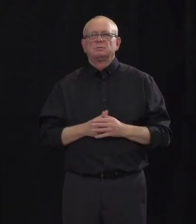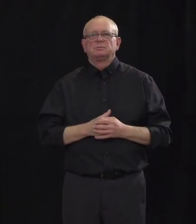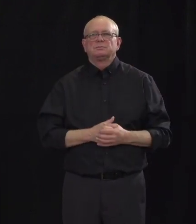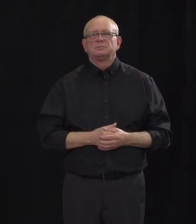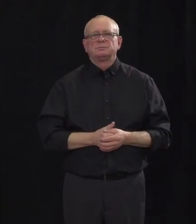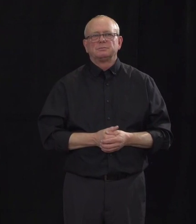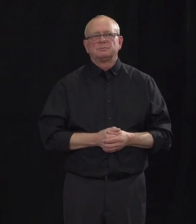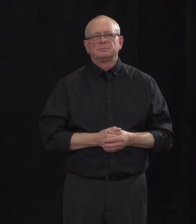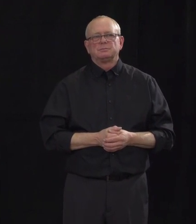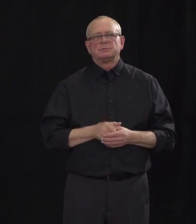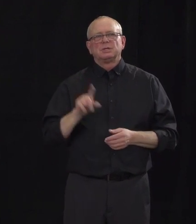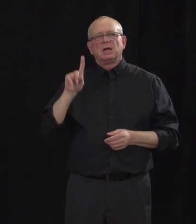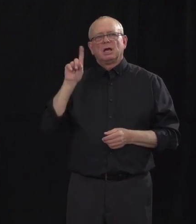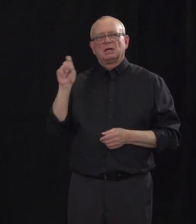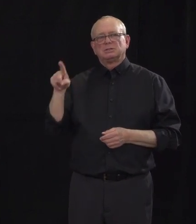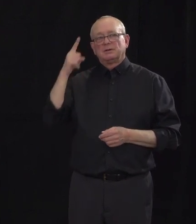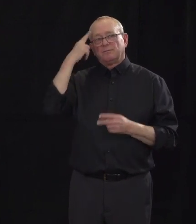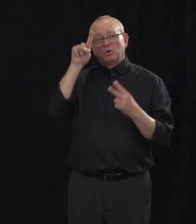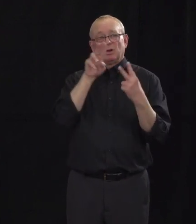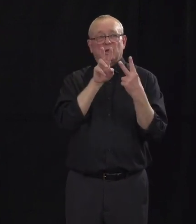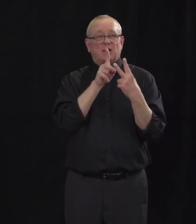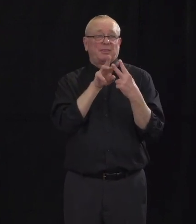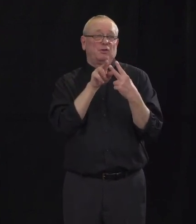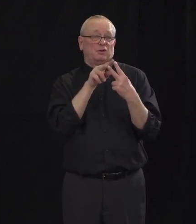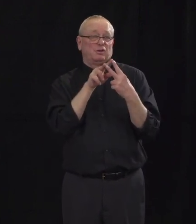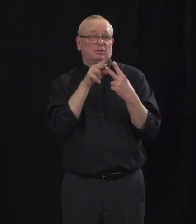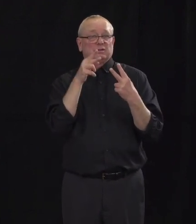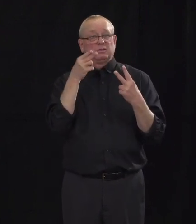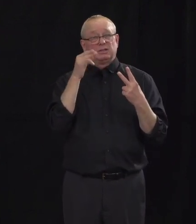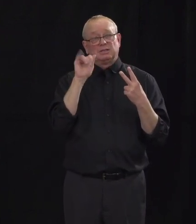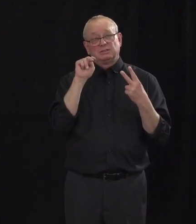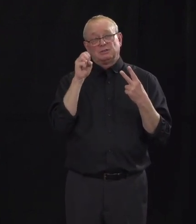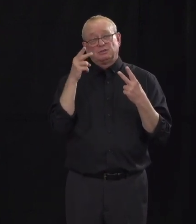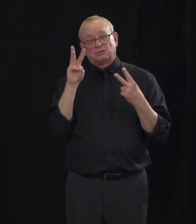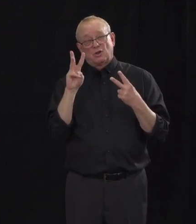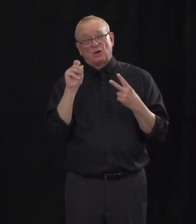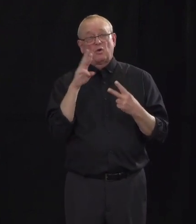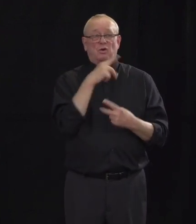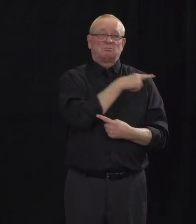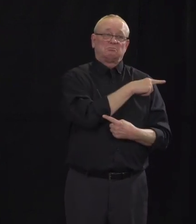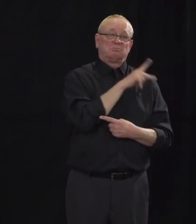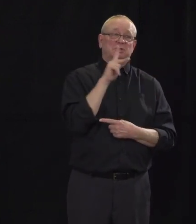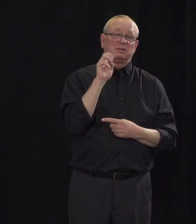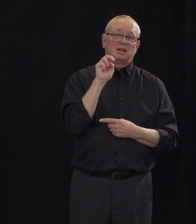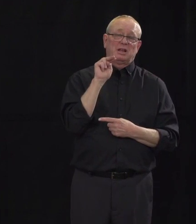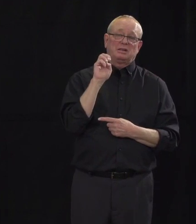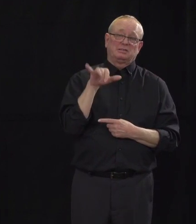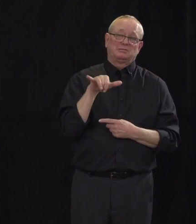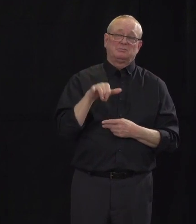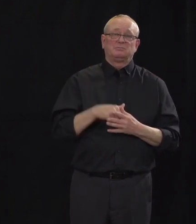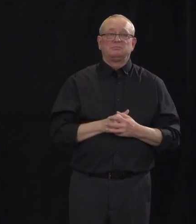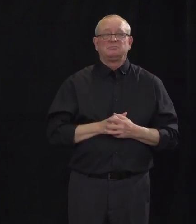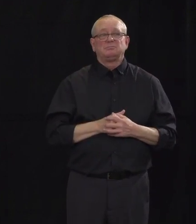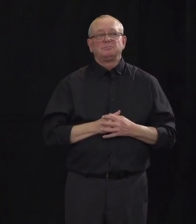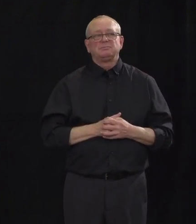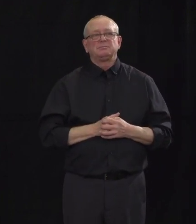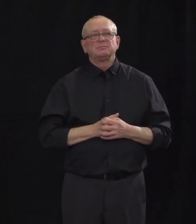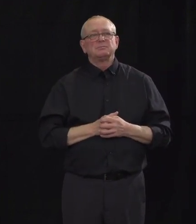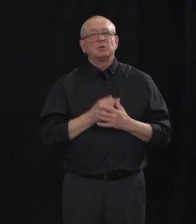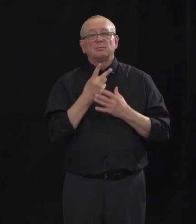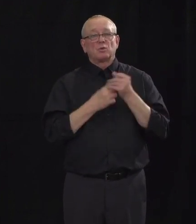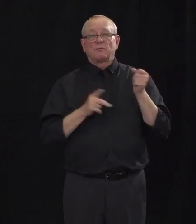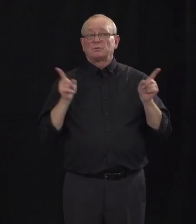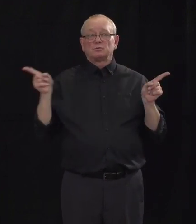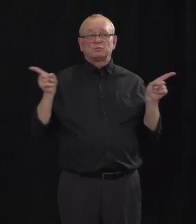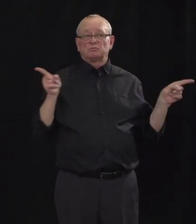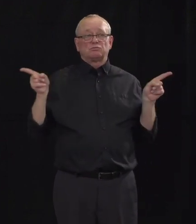Dr. Hinshaw or the Premier. You've both hinted at hoping not to take further precautions. I'm just wondering what's left to